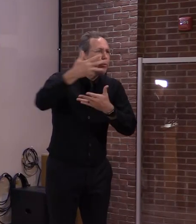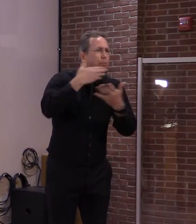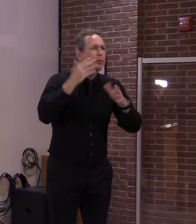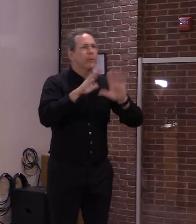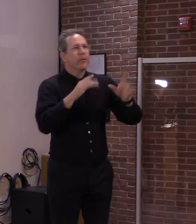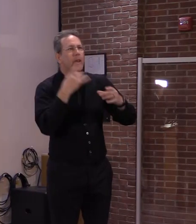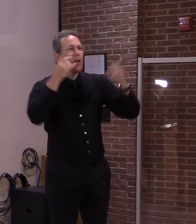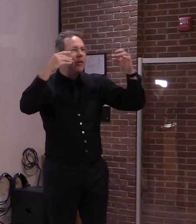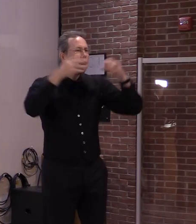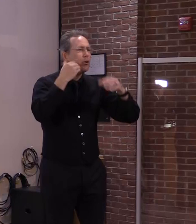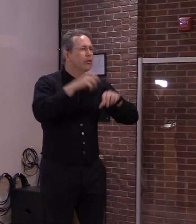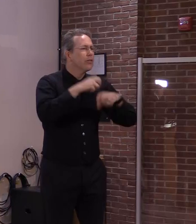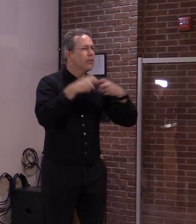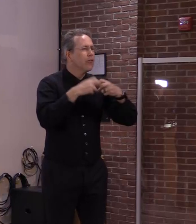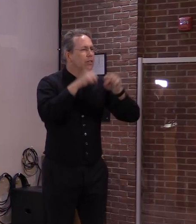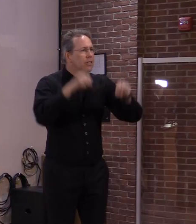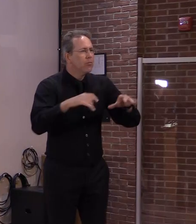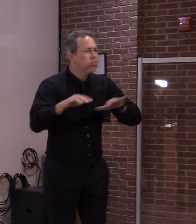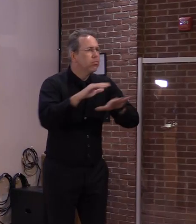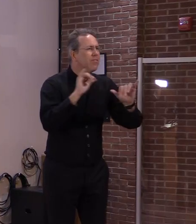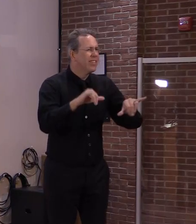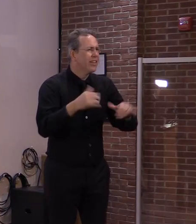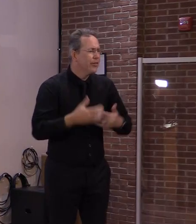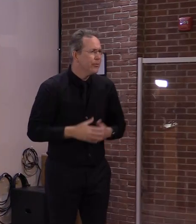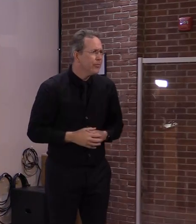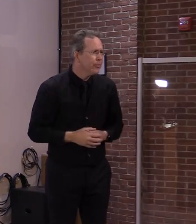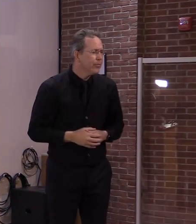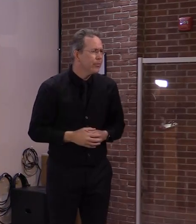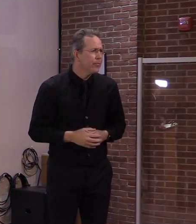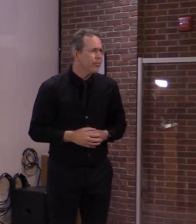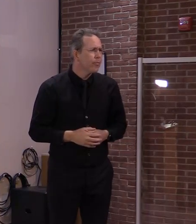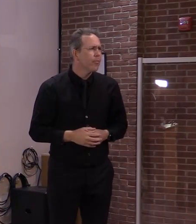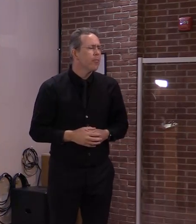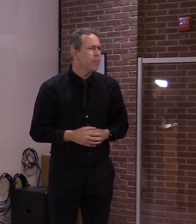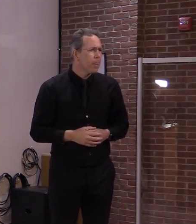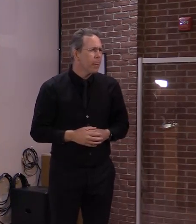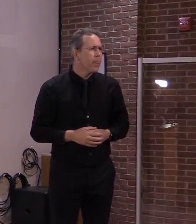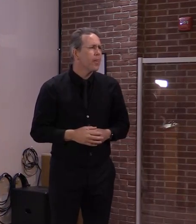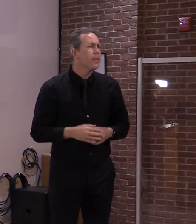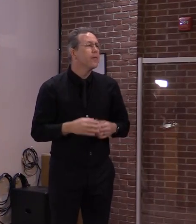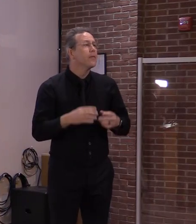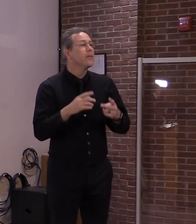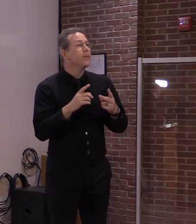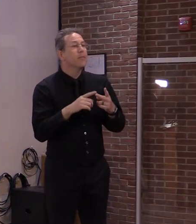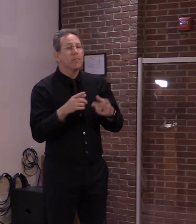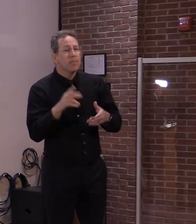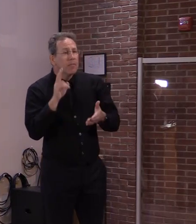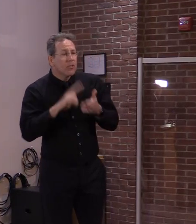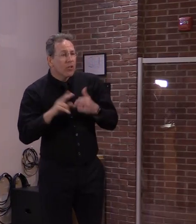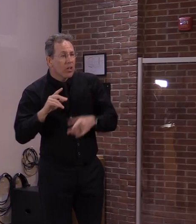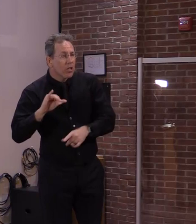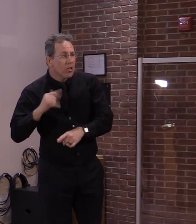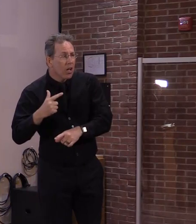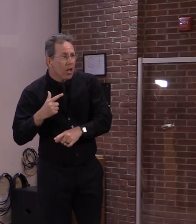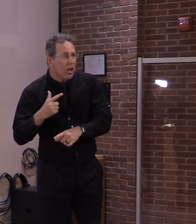whether this is for Secretary Young or for Commissioner Sherling or others,